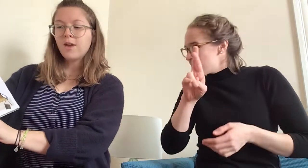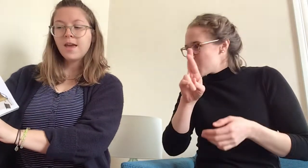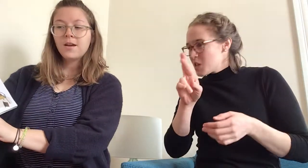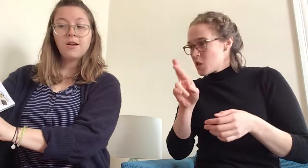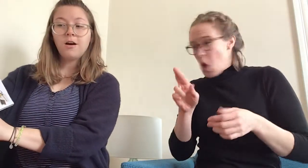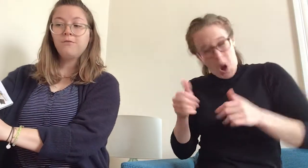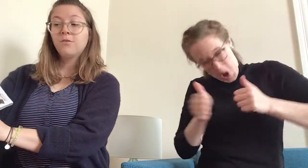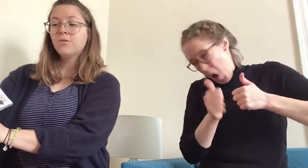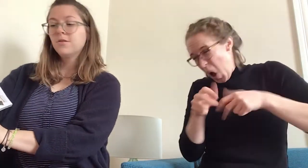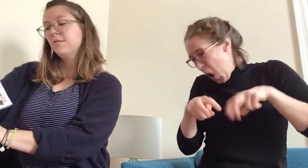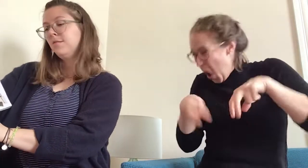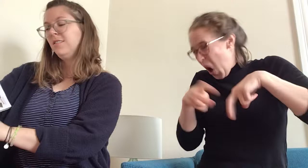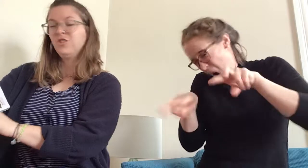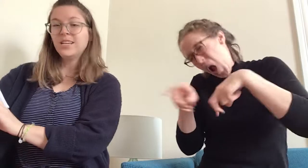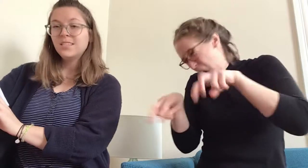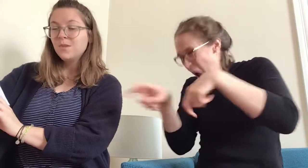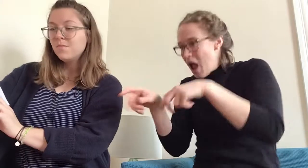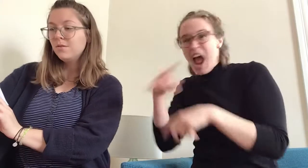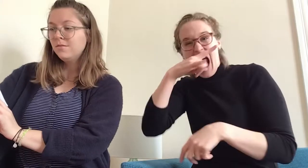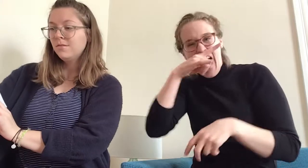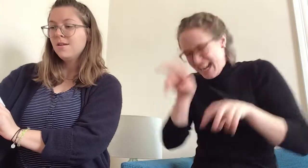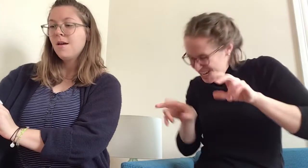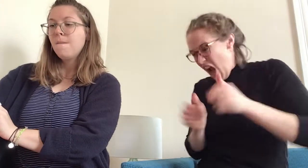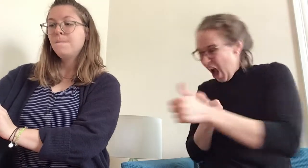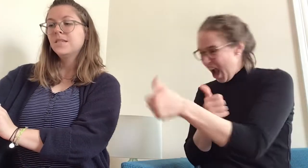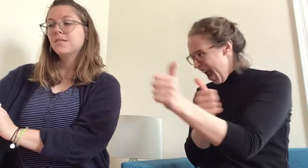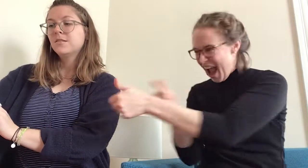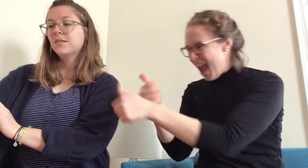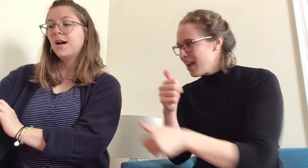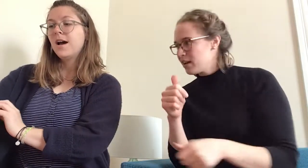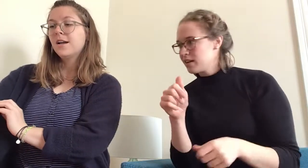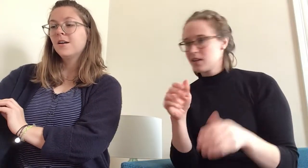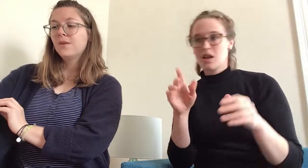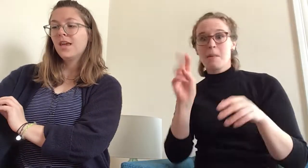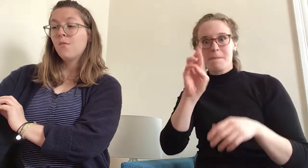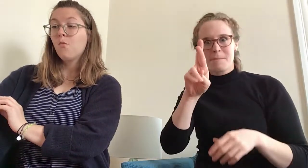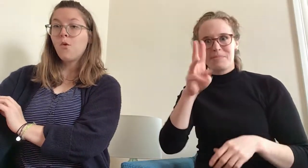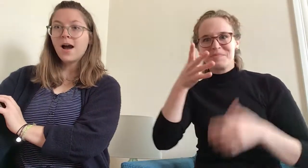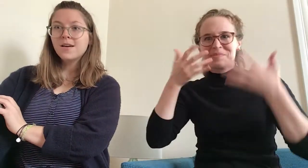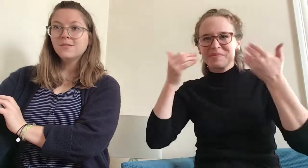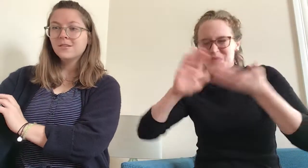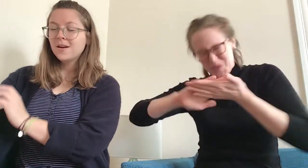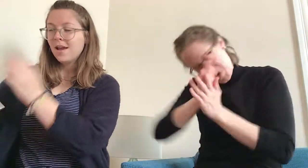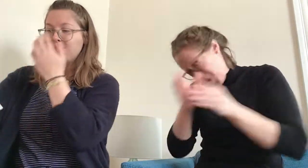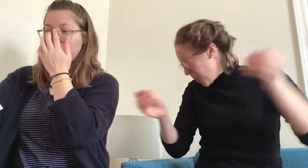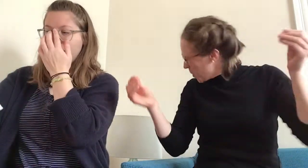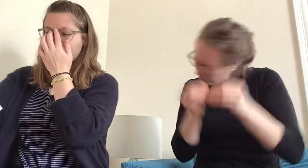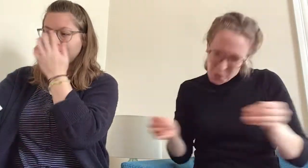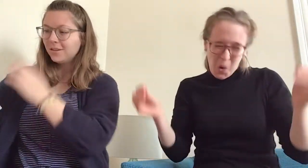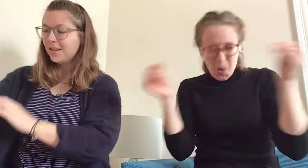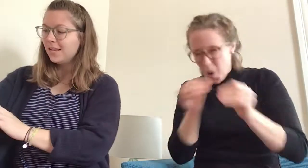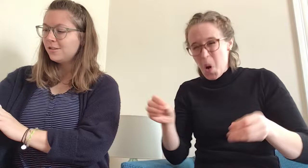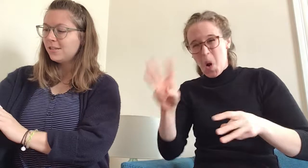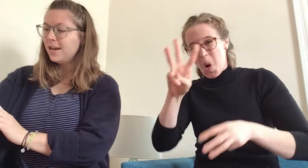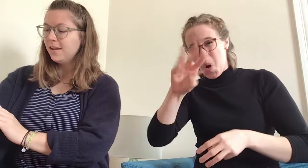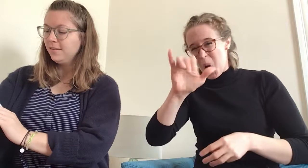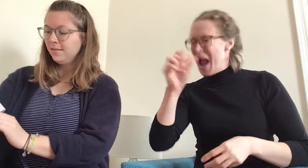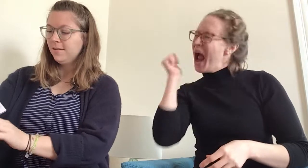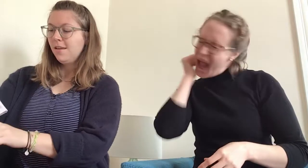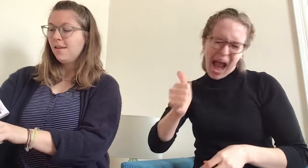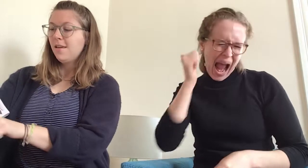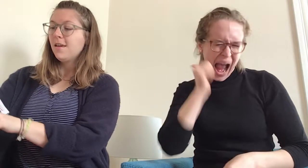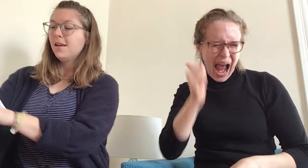He ran on all fours, he chased people. Mr. Tiger became wilder and wilder each